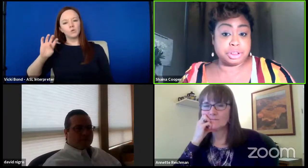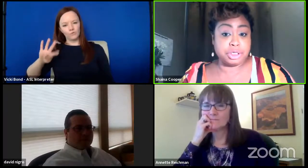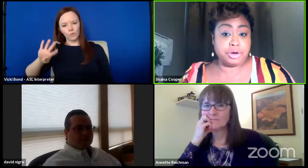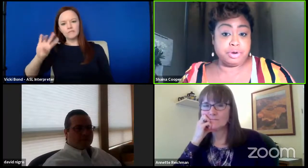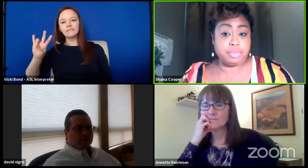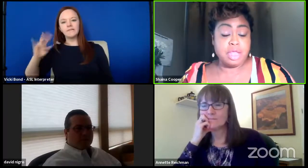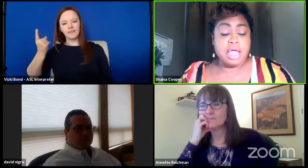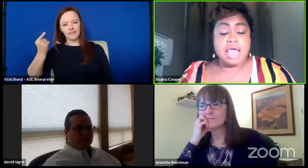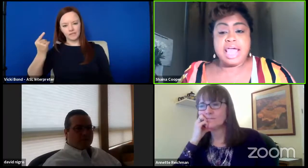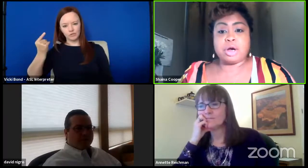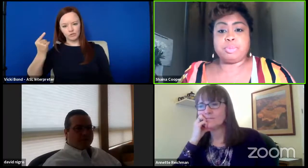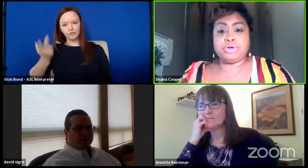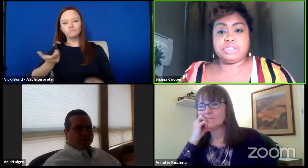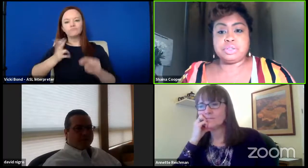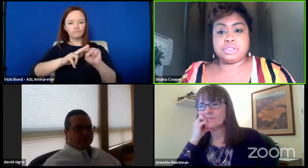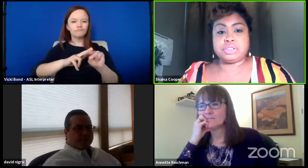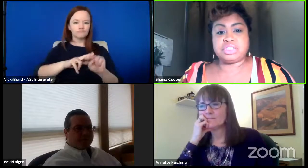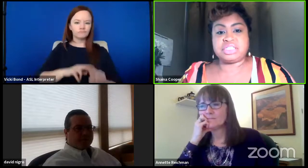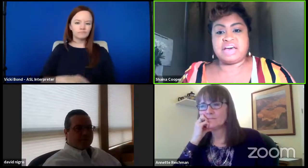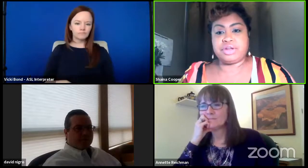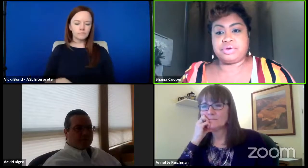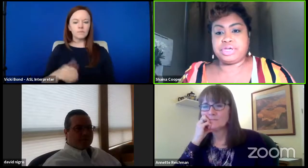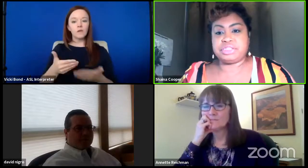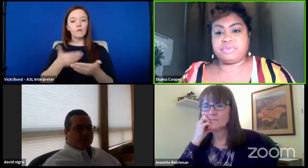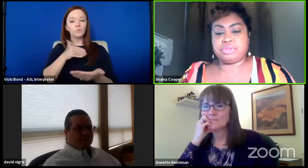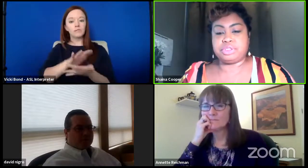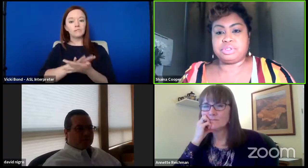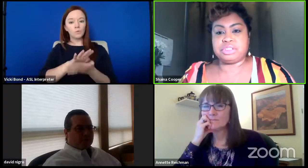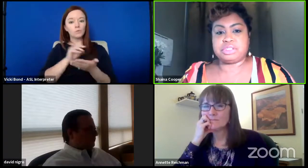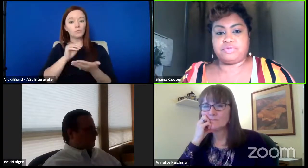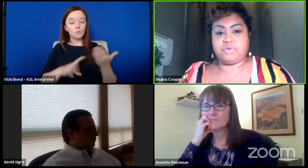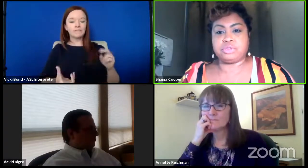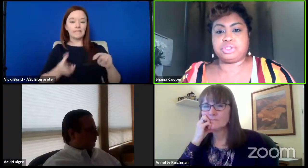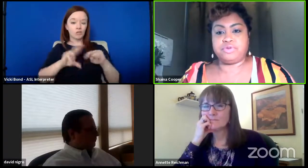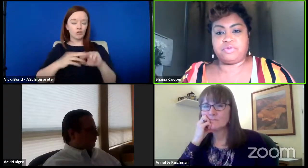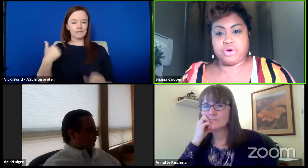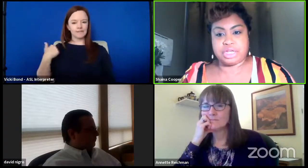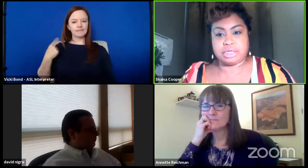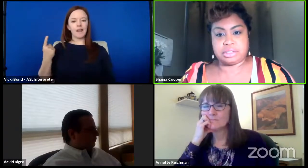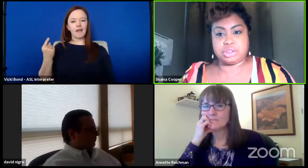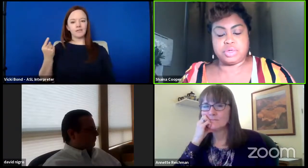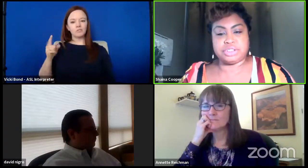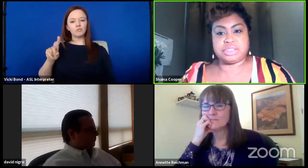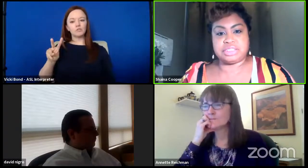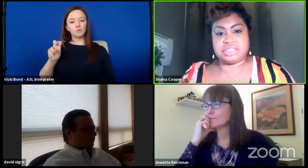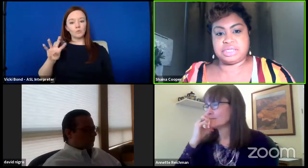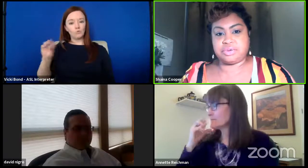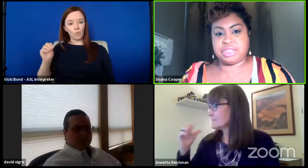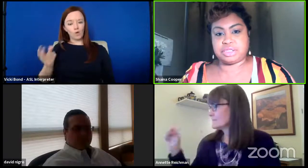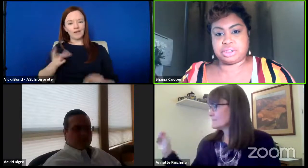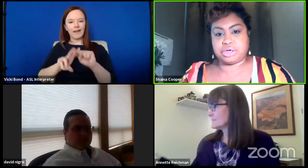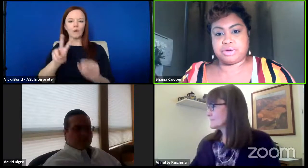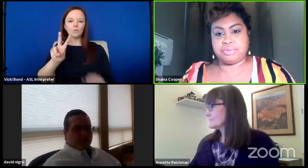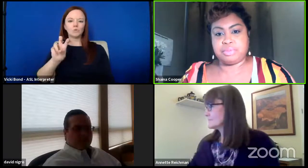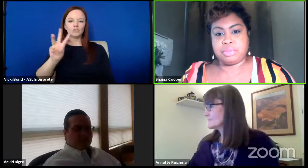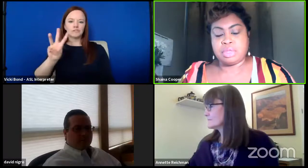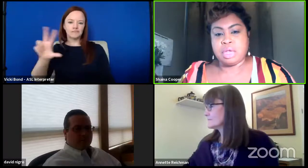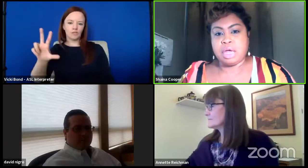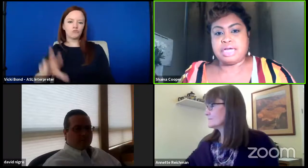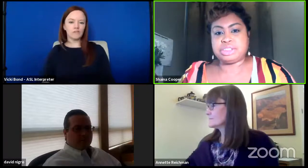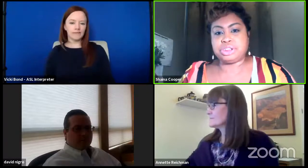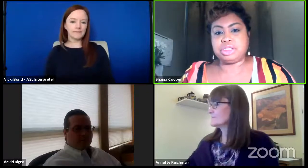447 last year. And our preschool students have increased from 240 to 263 this